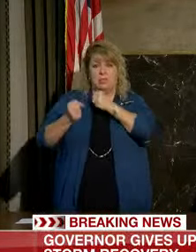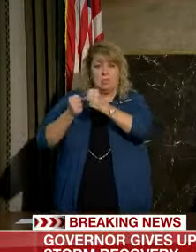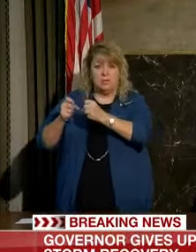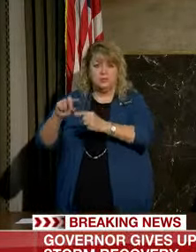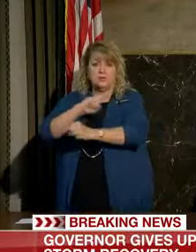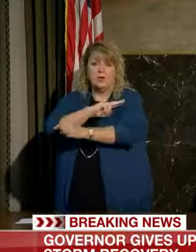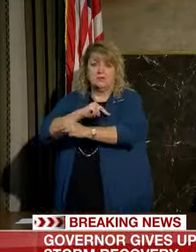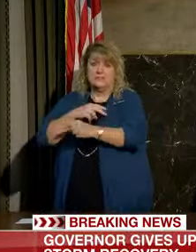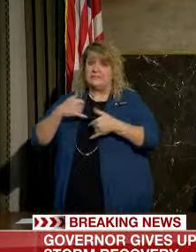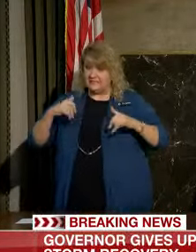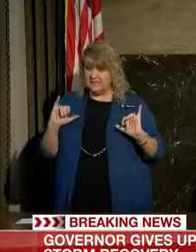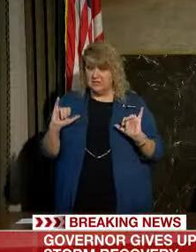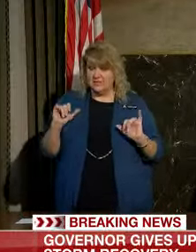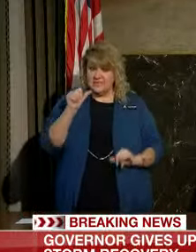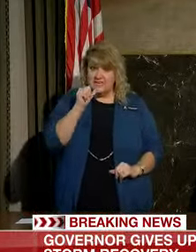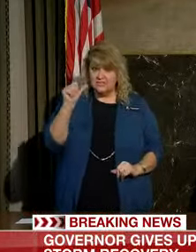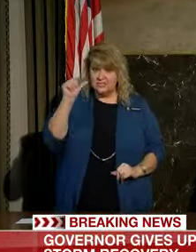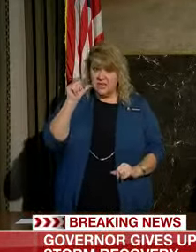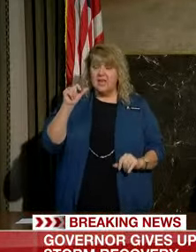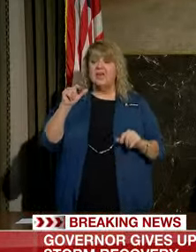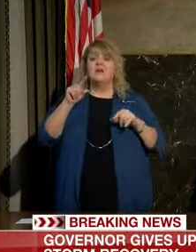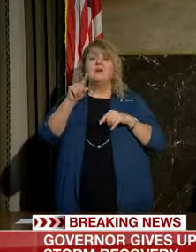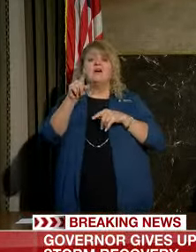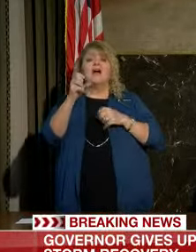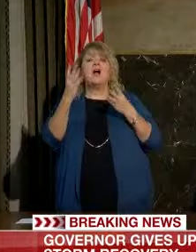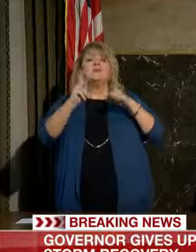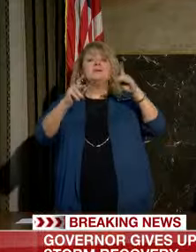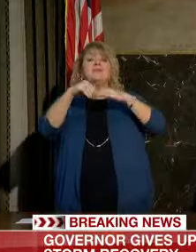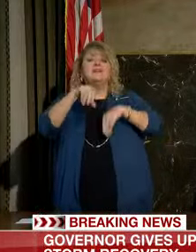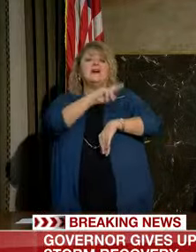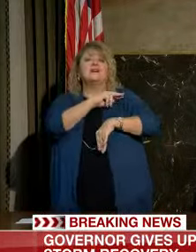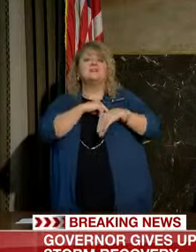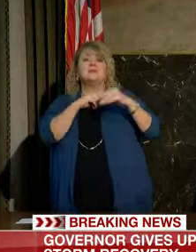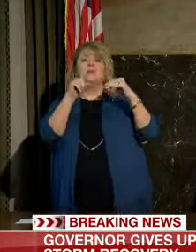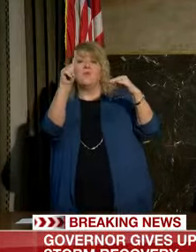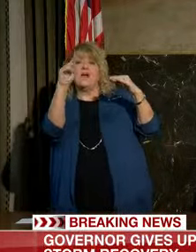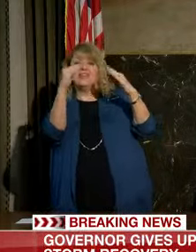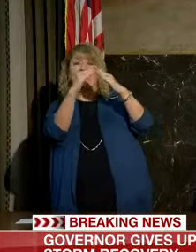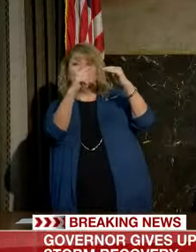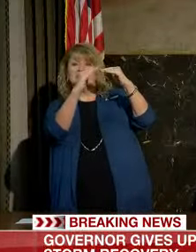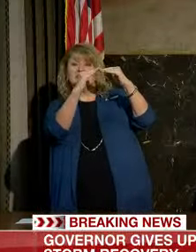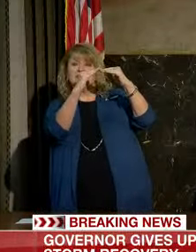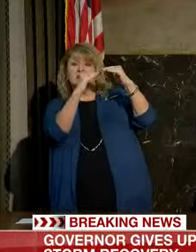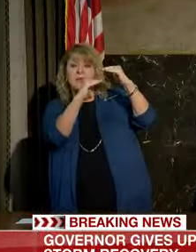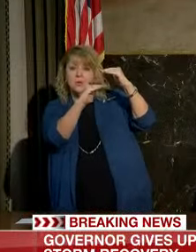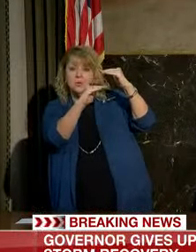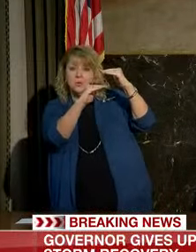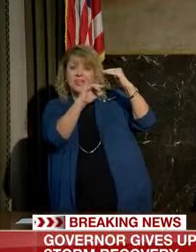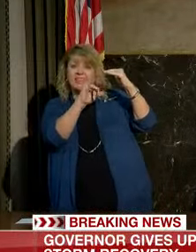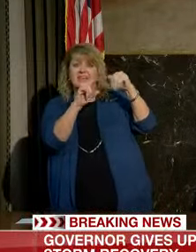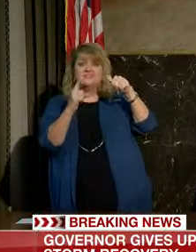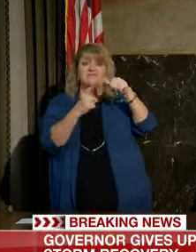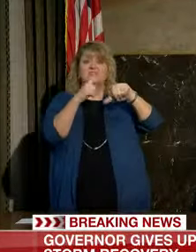fact, yesterday we dipped below 1,000 hospitalizations for the first time since